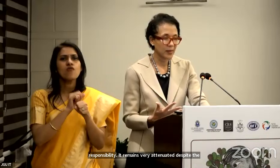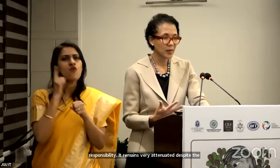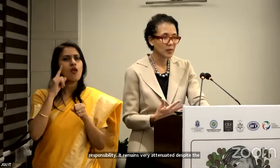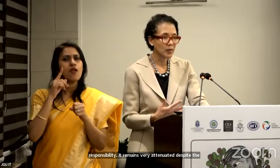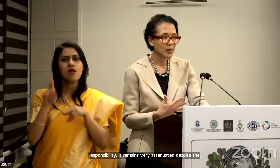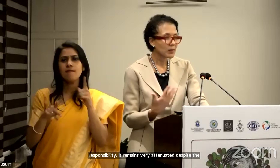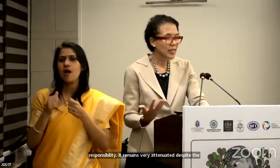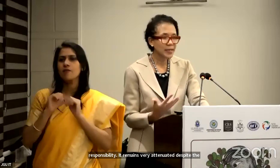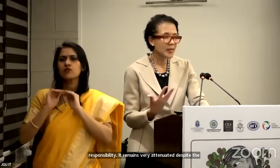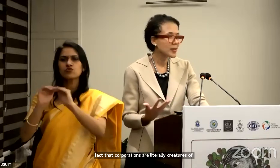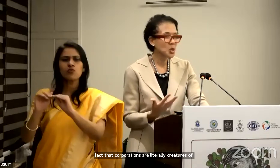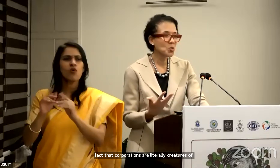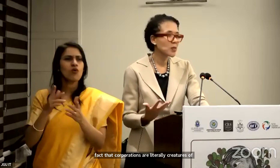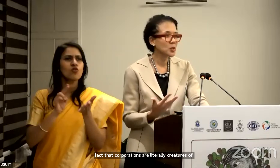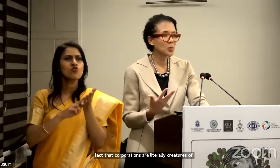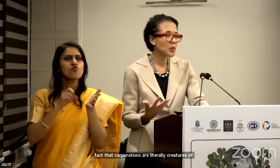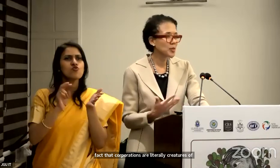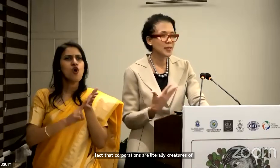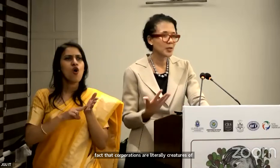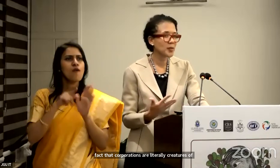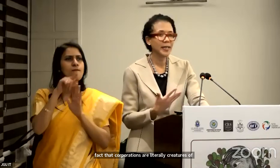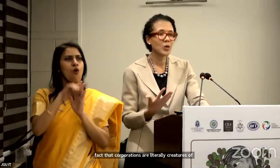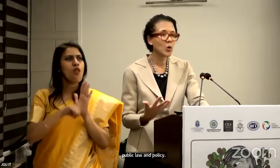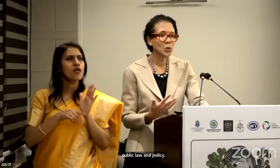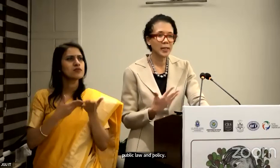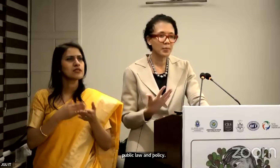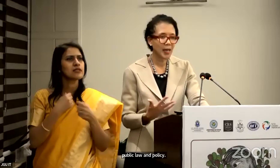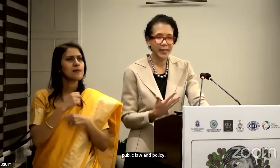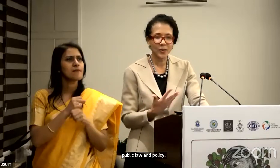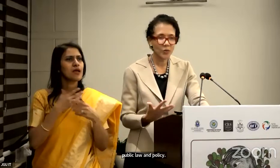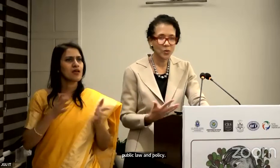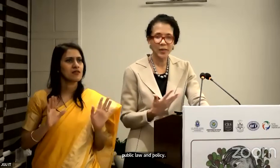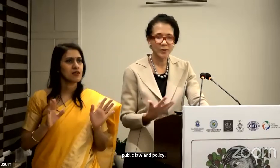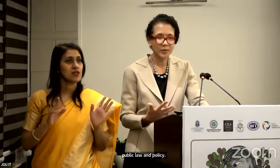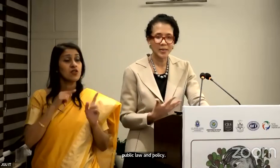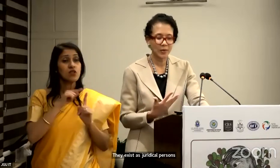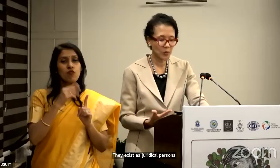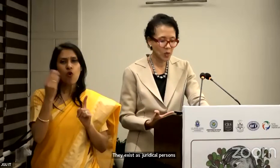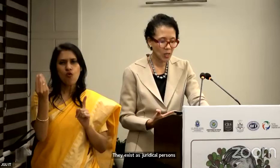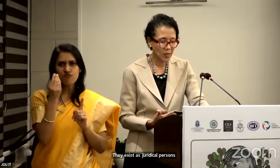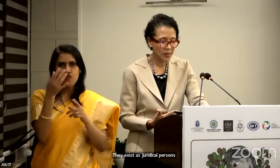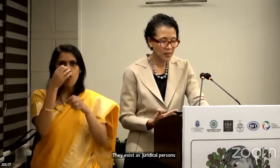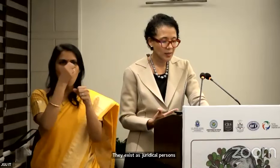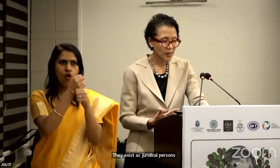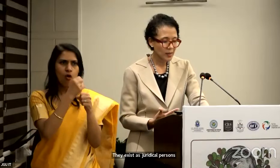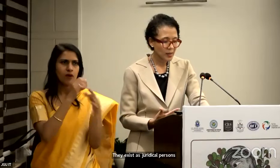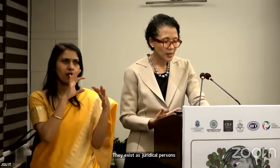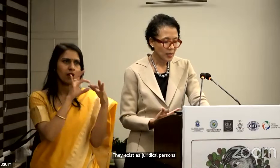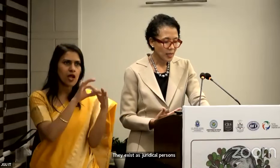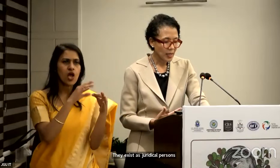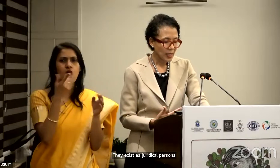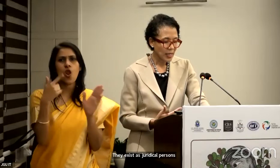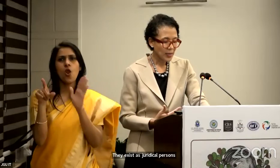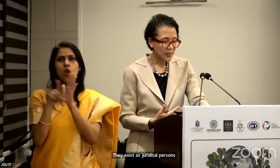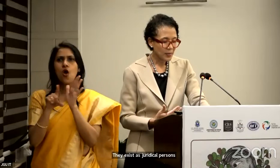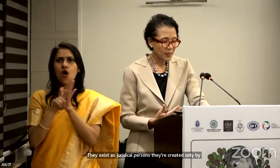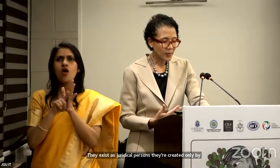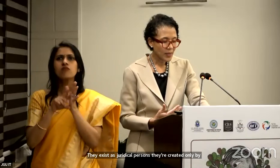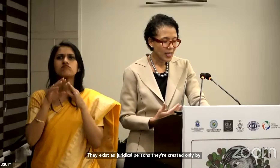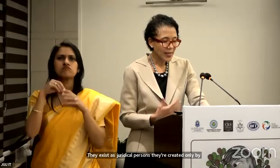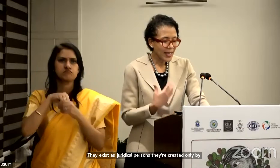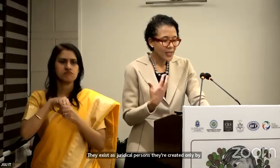policy. They exist as juridical persons. They're created only by and through governments and through law.